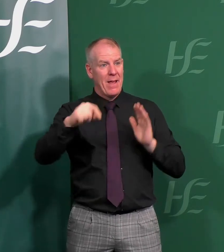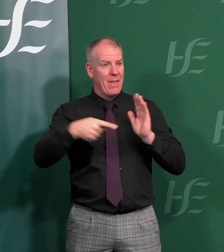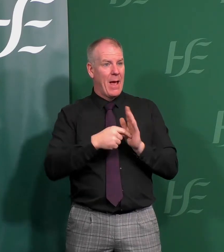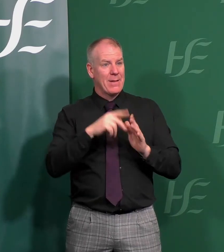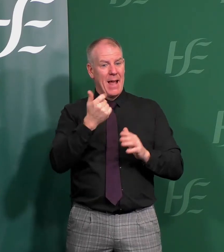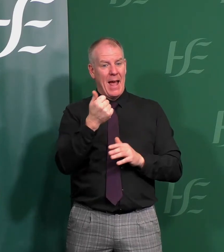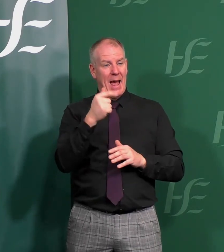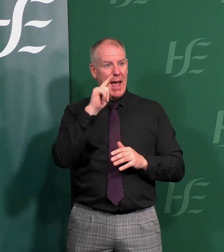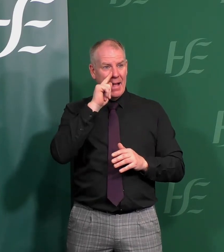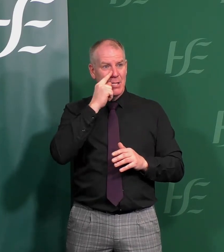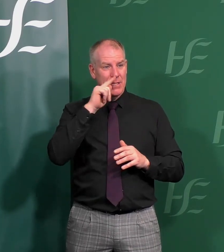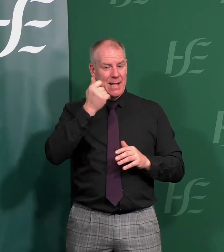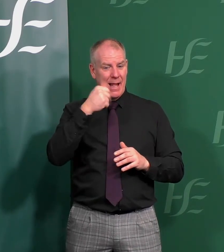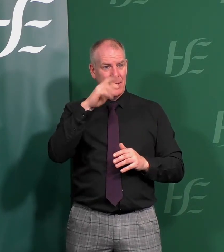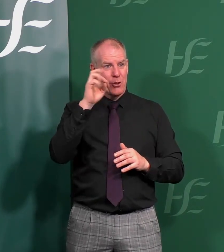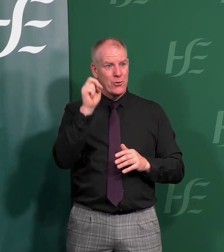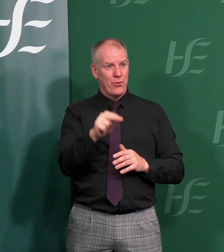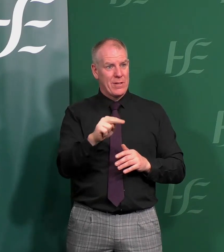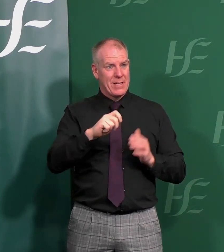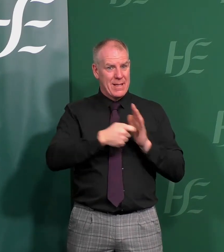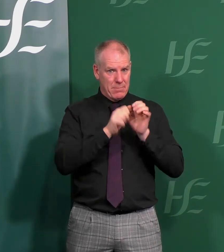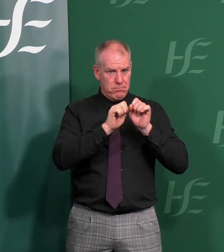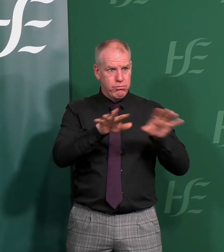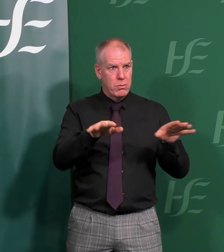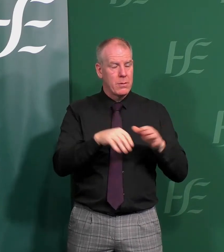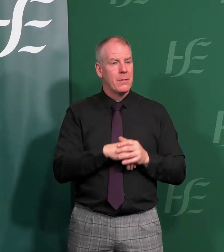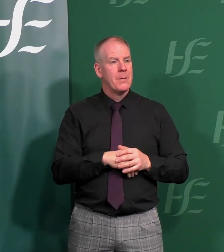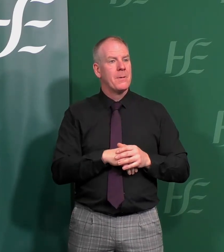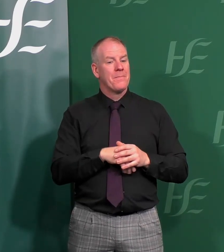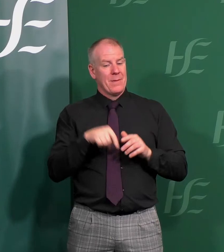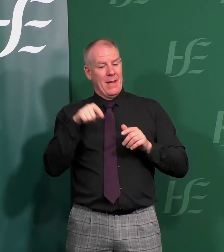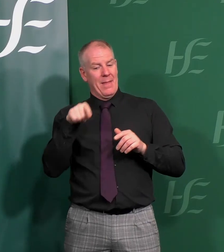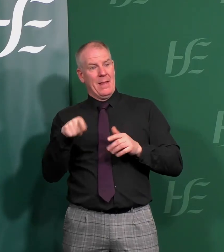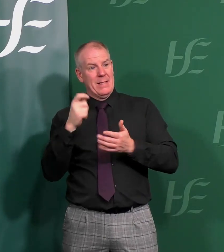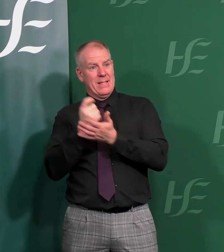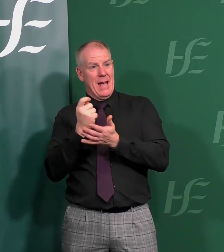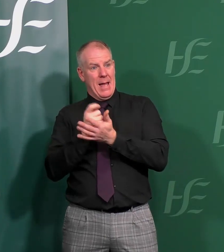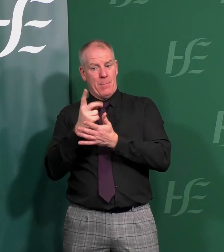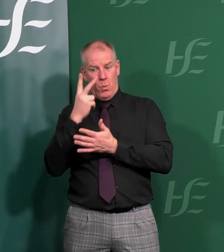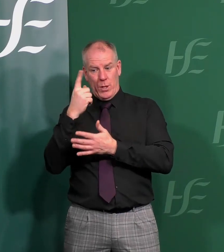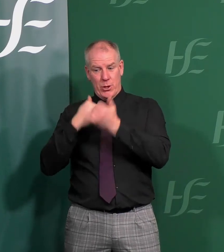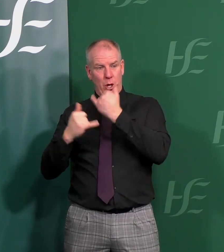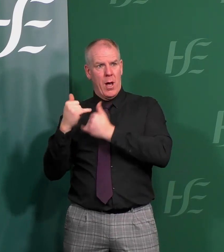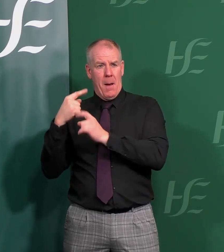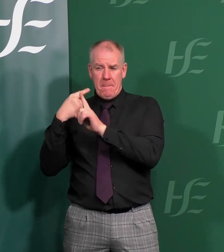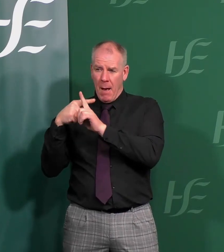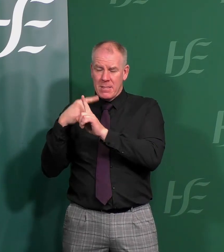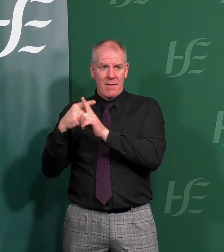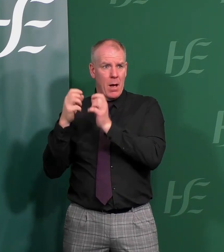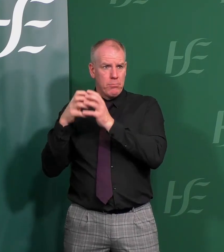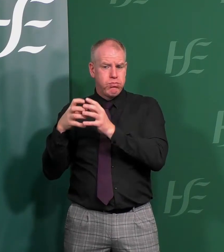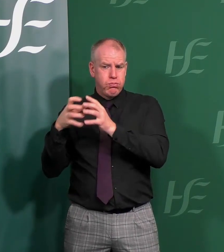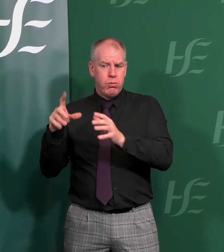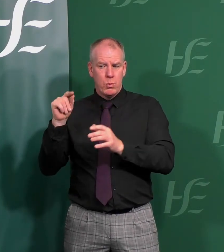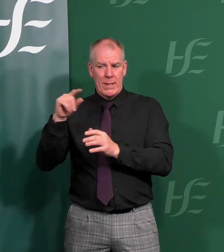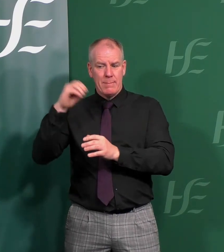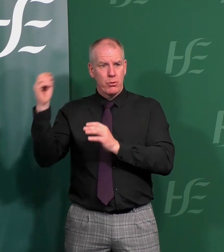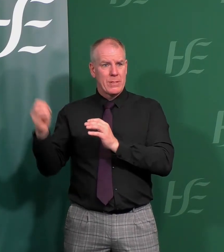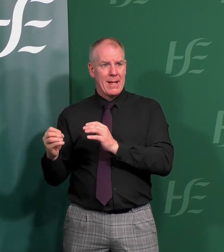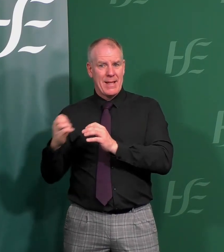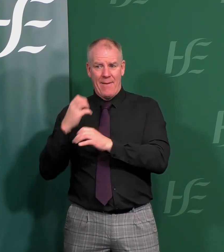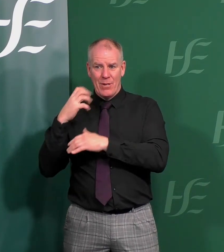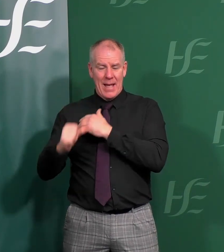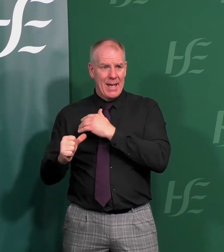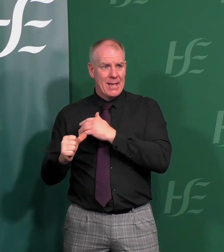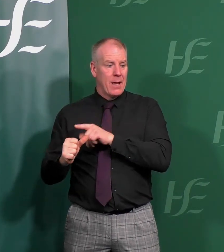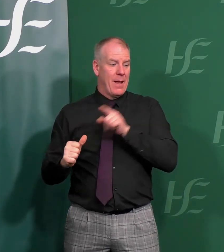tests distributed. This time last year, we were running at severe positivity levels, growing at around 20%. This